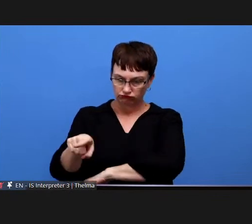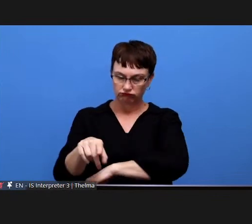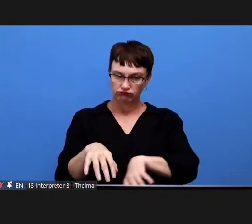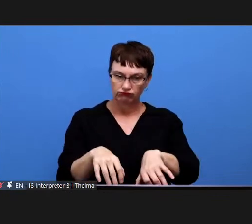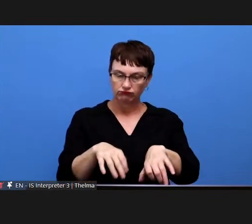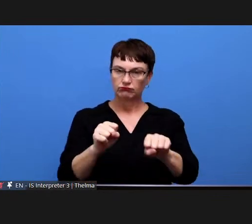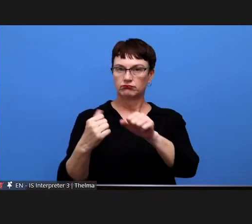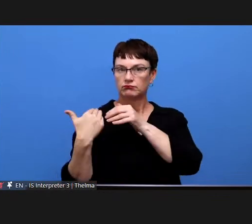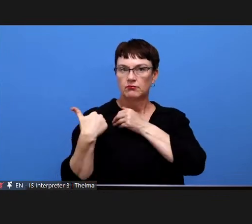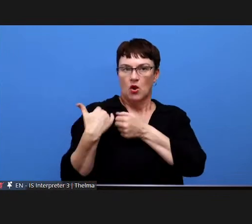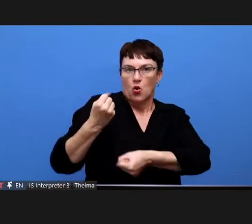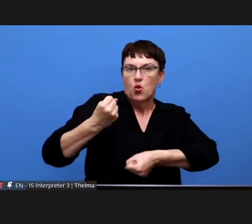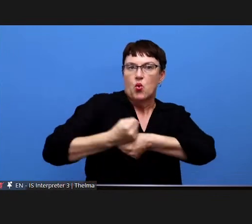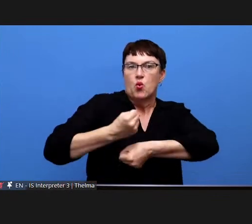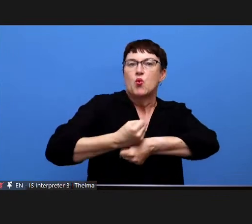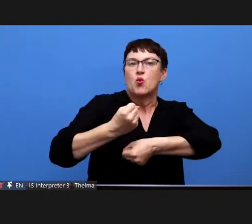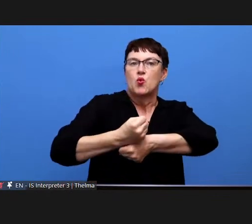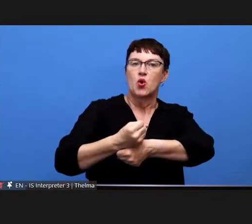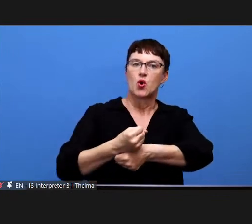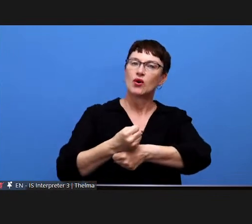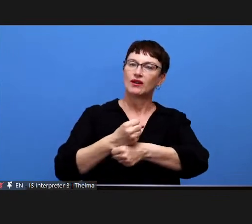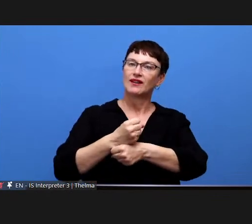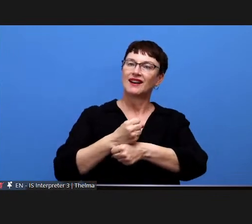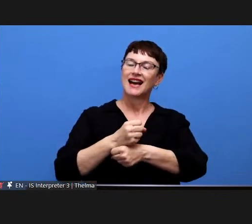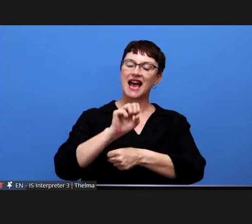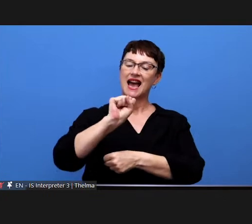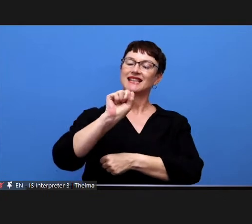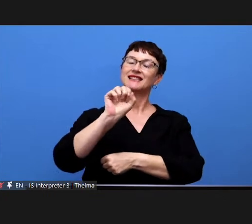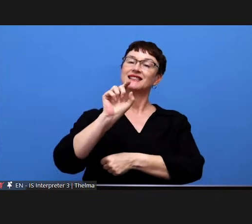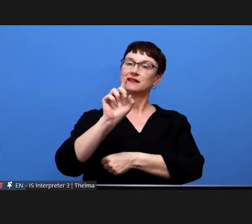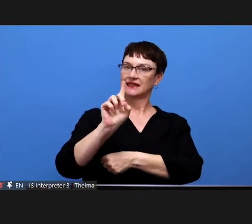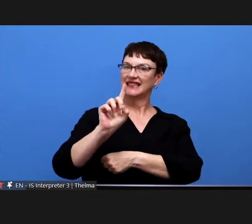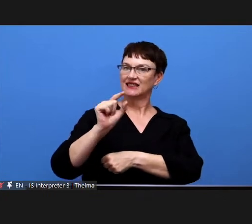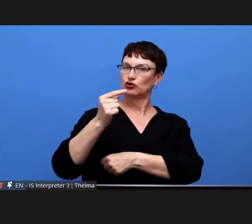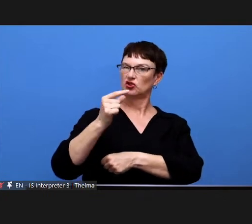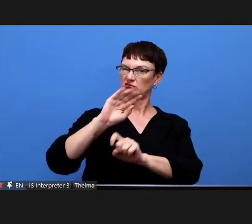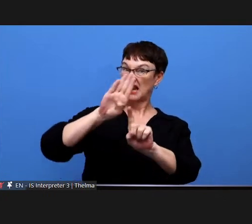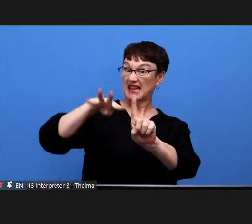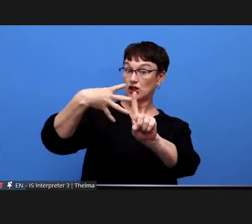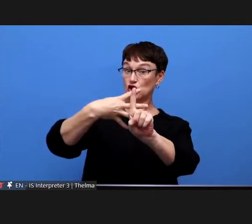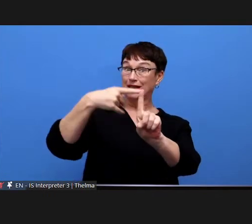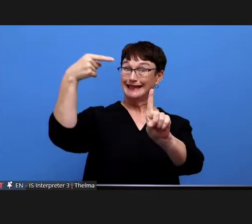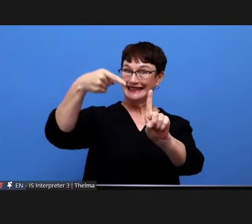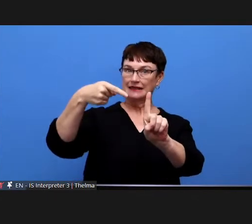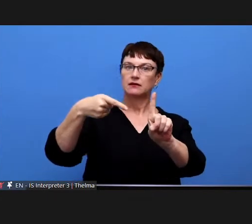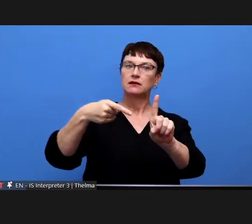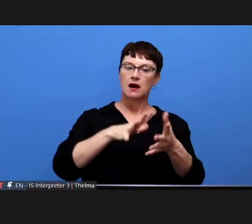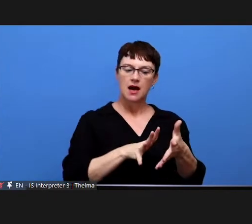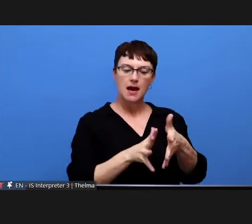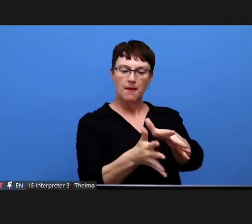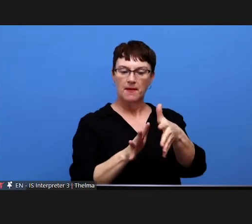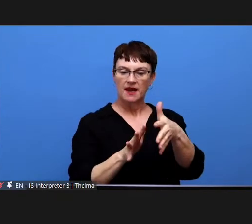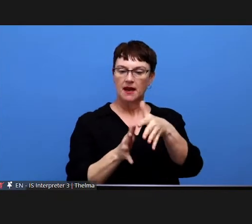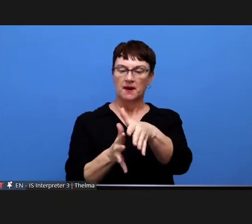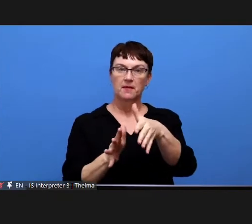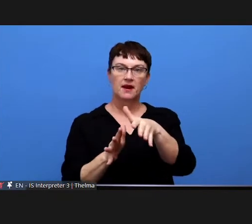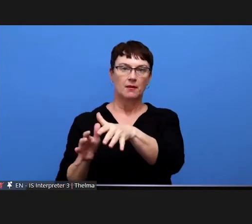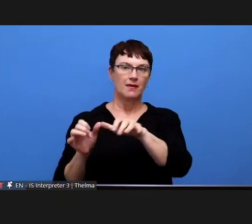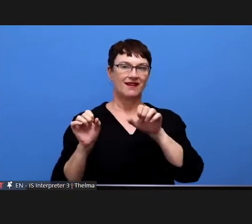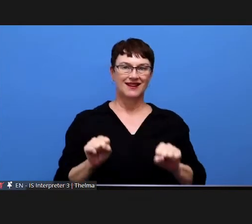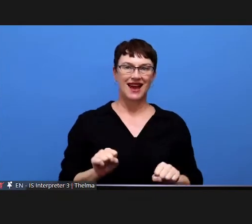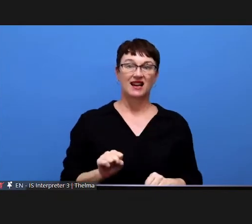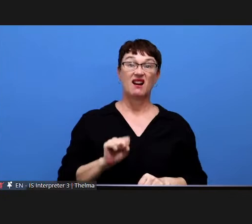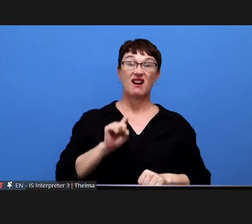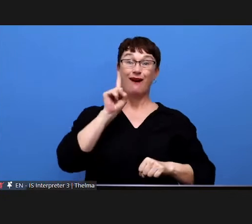implementation process, the centrality of human rights, the human rights mainstreaming, the capacity that we have as a